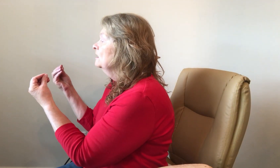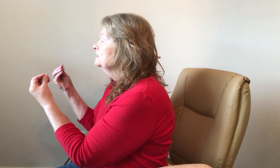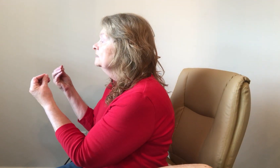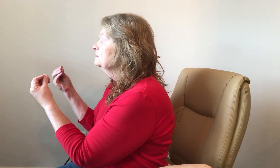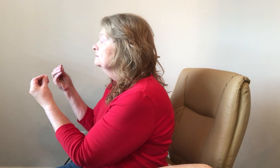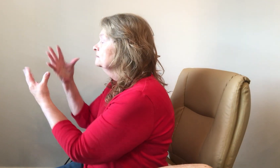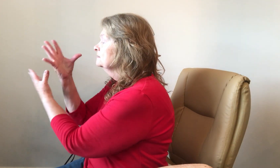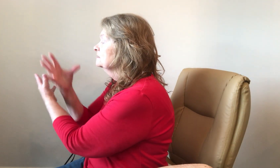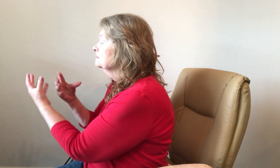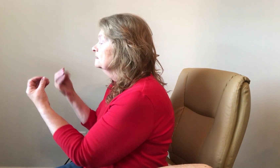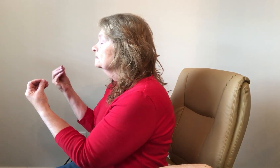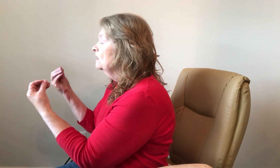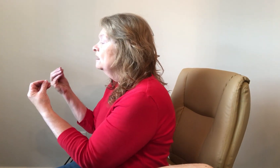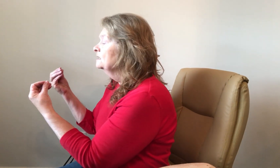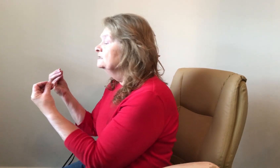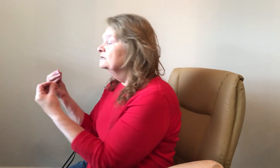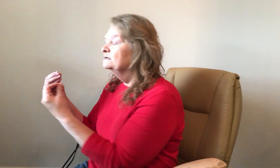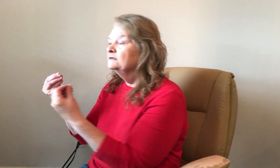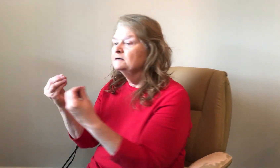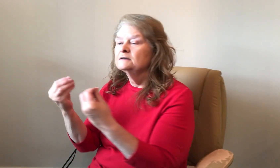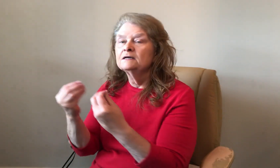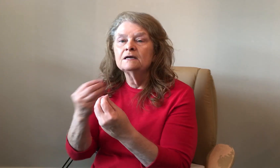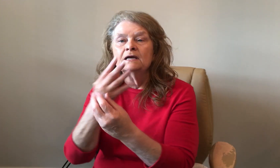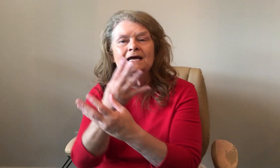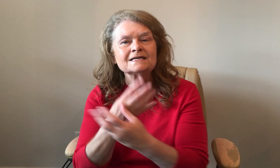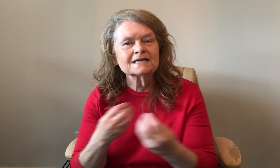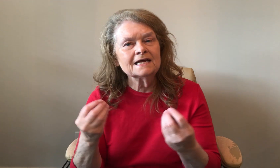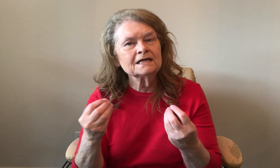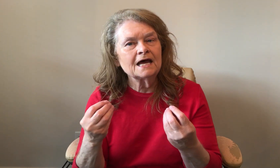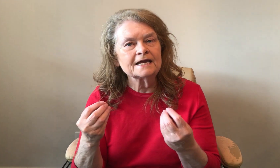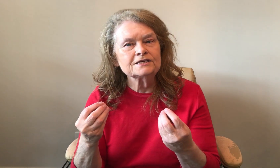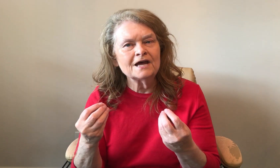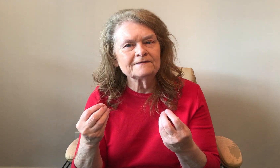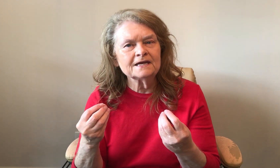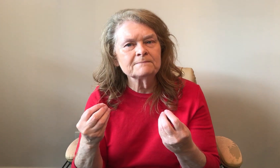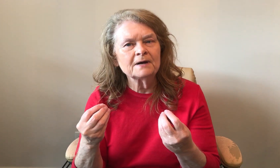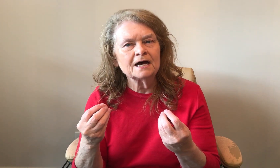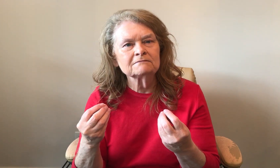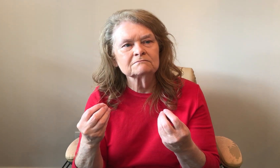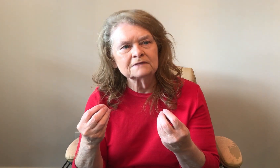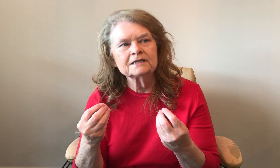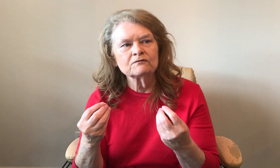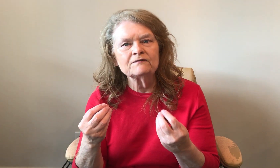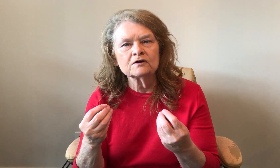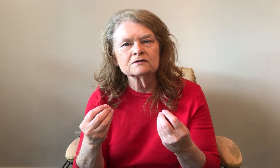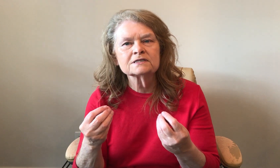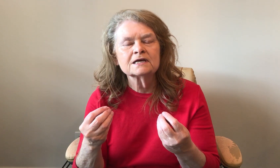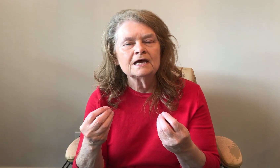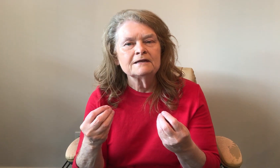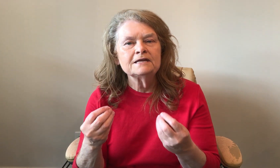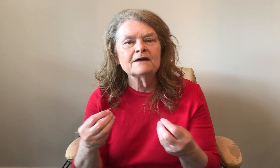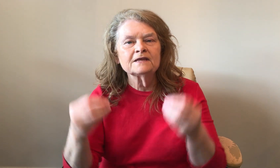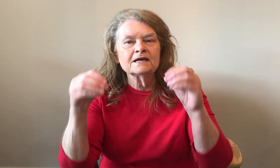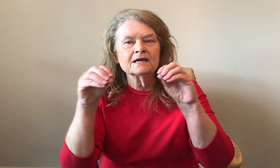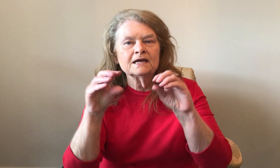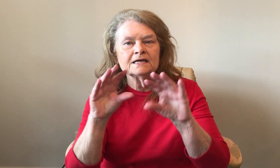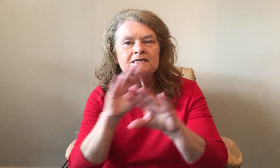Gone. Gone. It's kind of like nothing but in the reverse. Nothing is